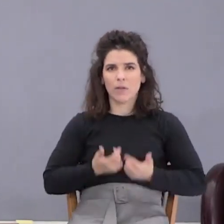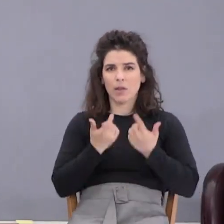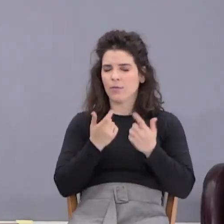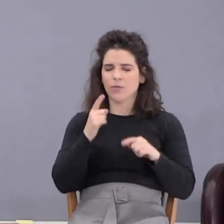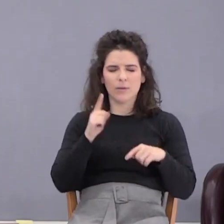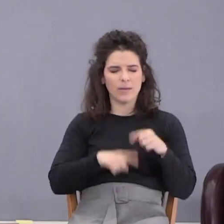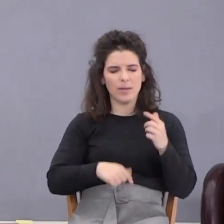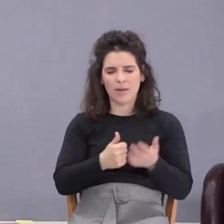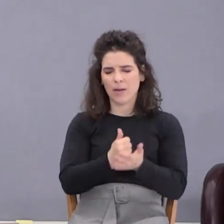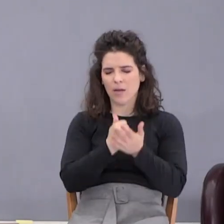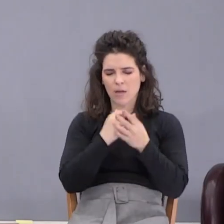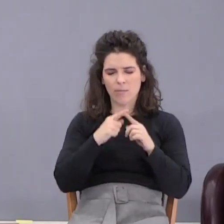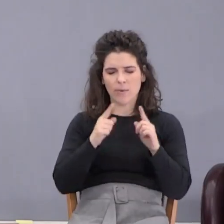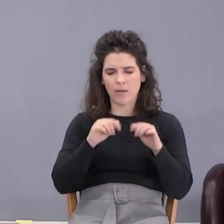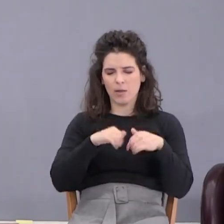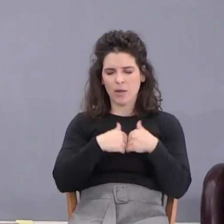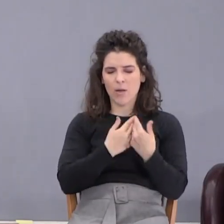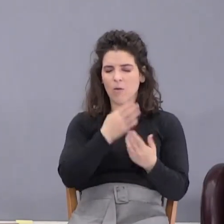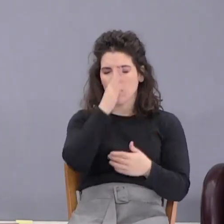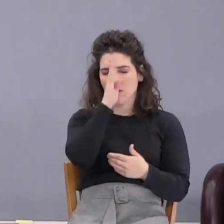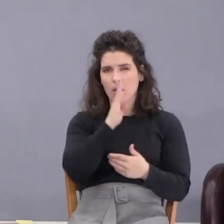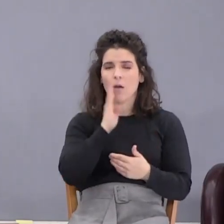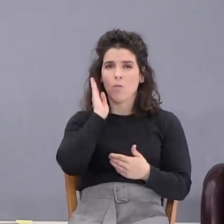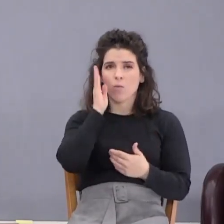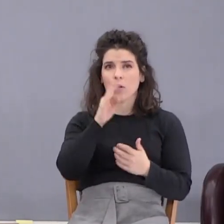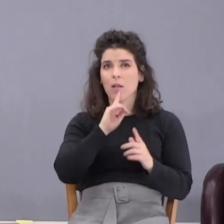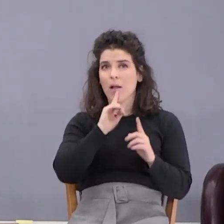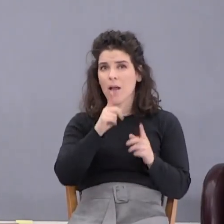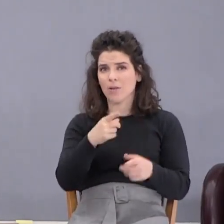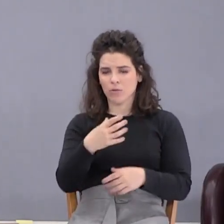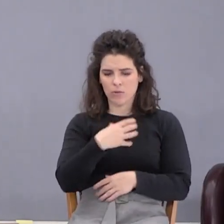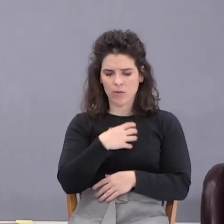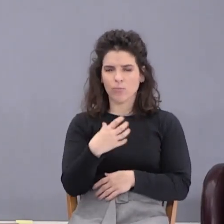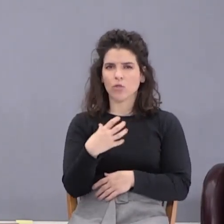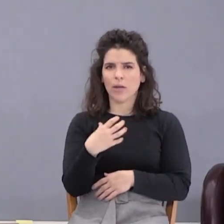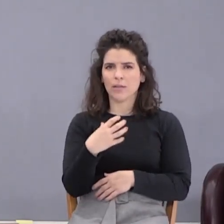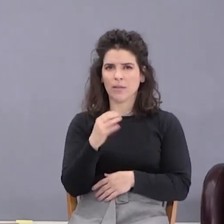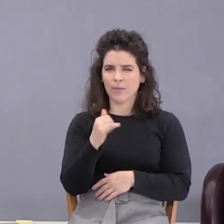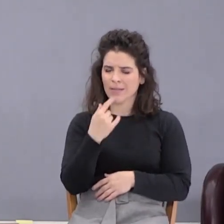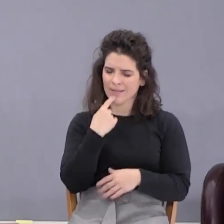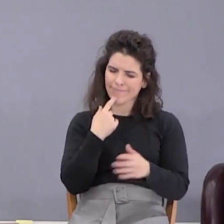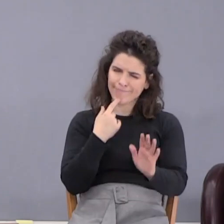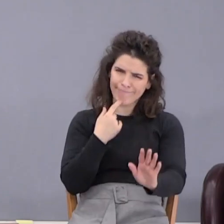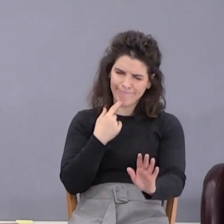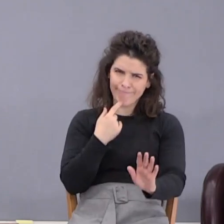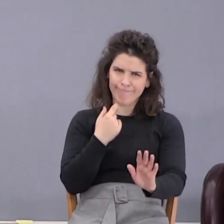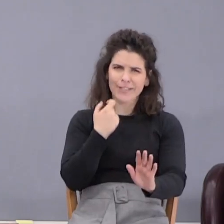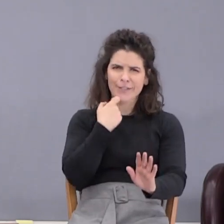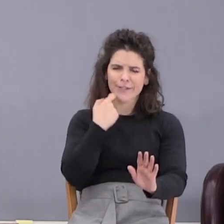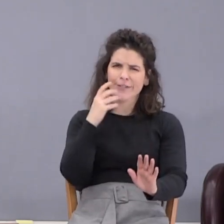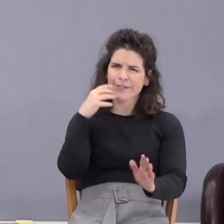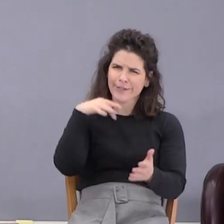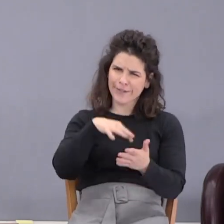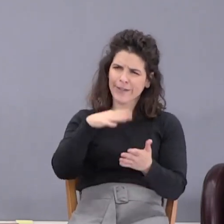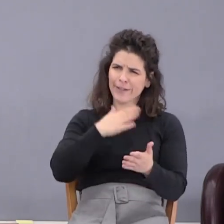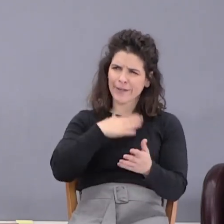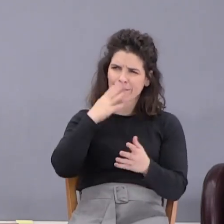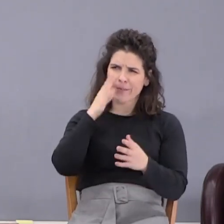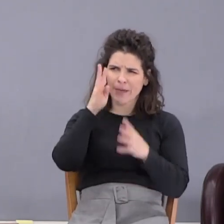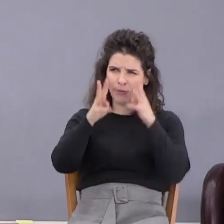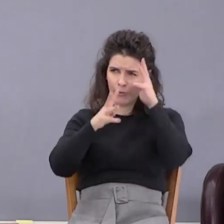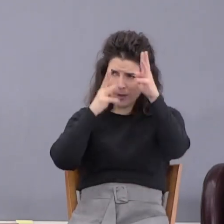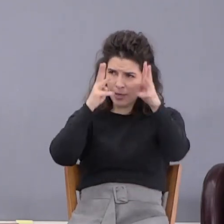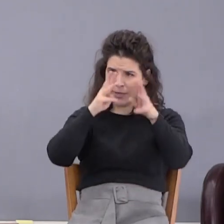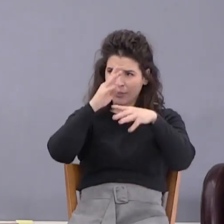can't help how God will answer the objector by saying, just study my creation and you'll